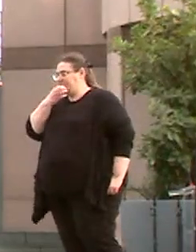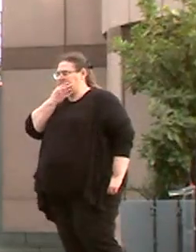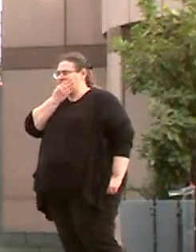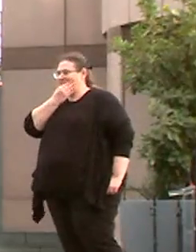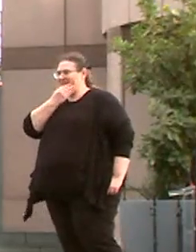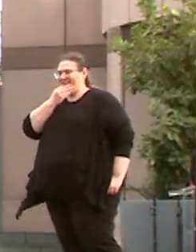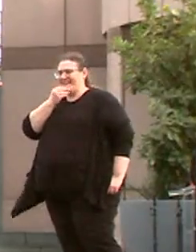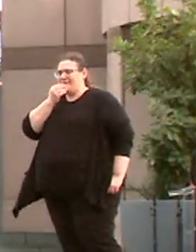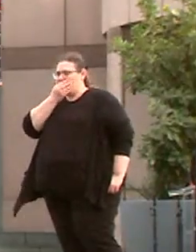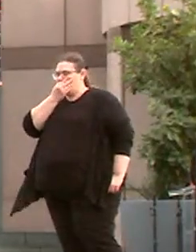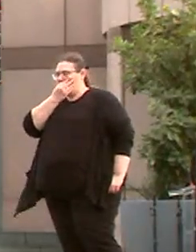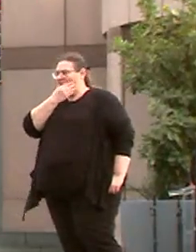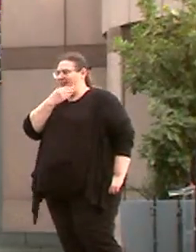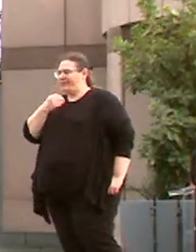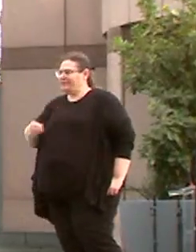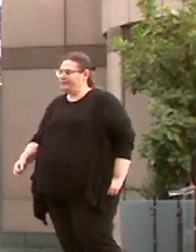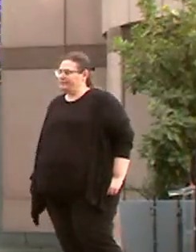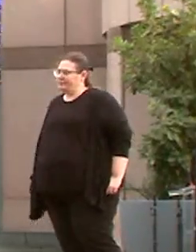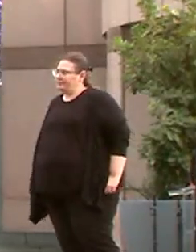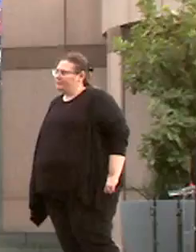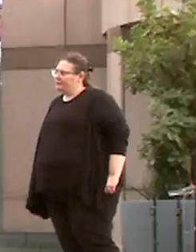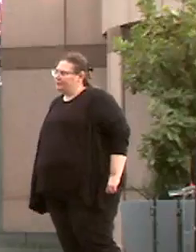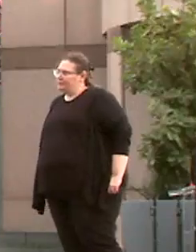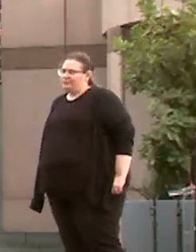you realize that completes who you are.